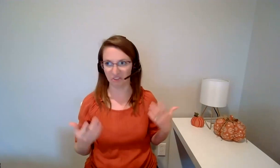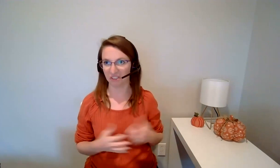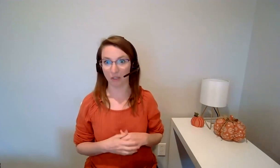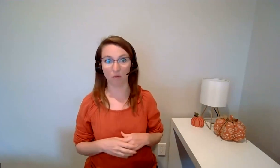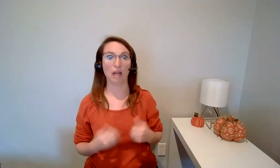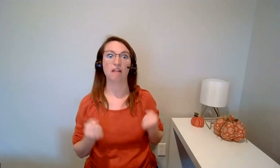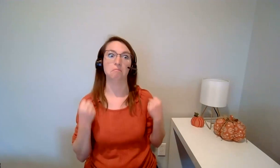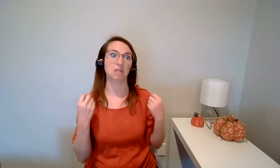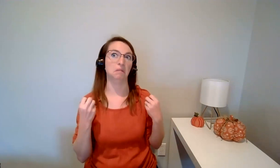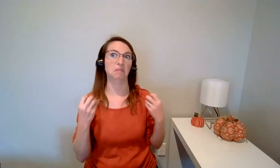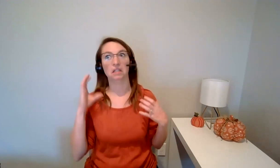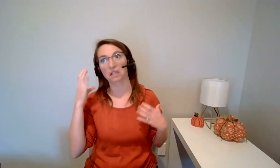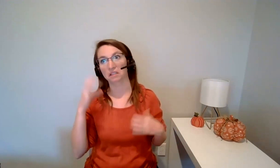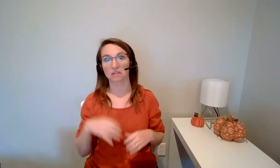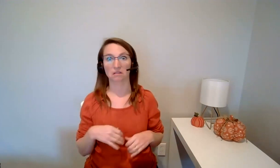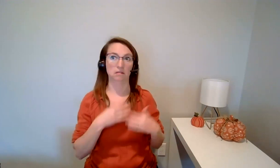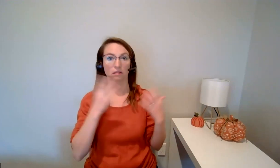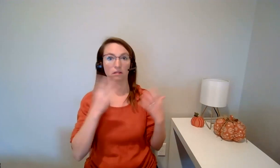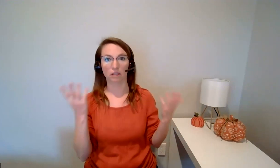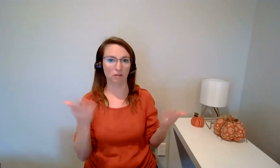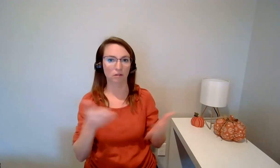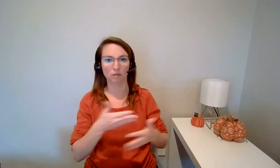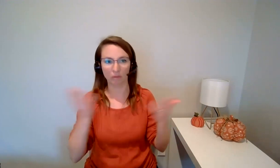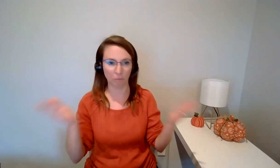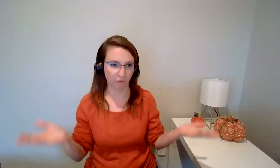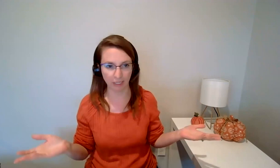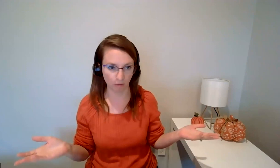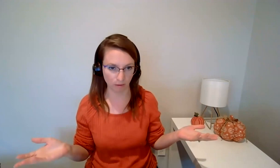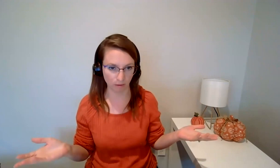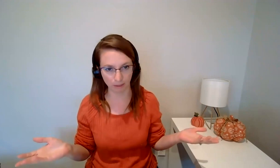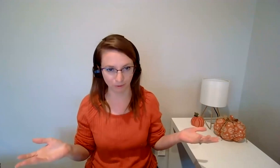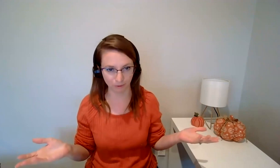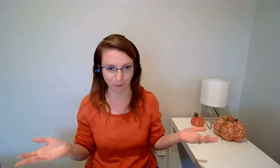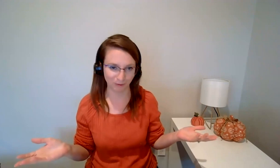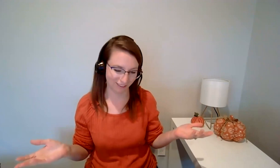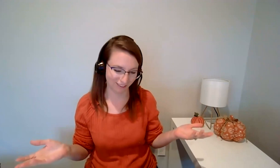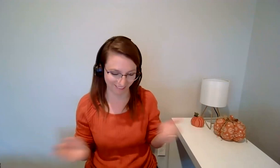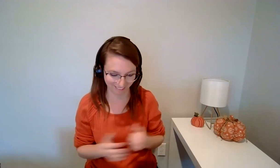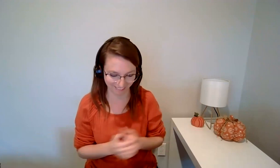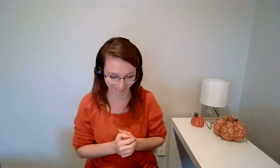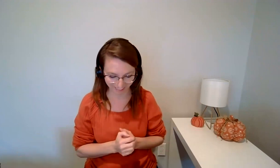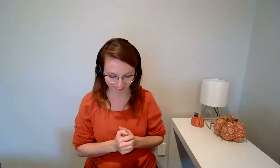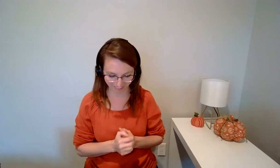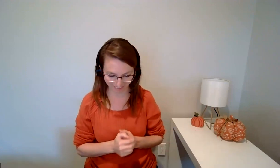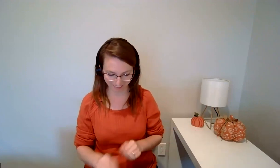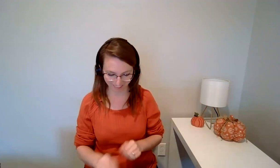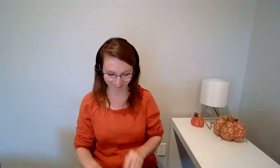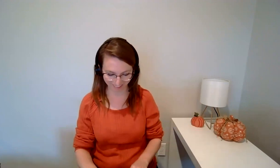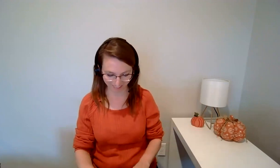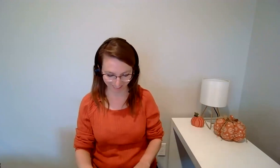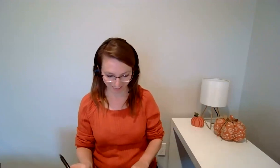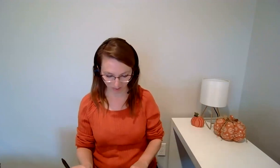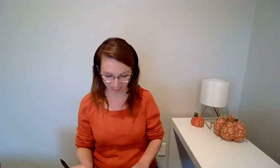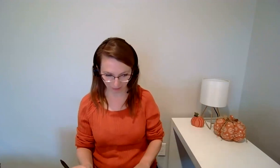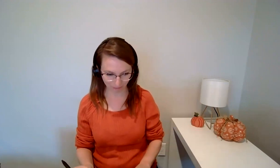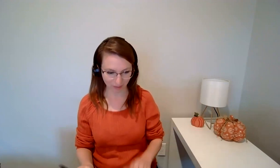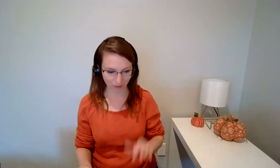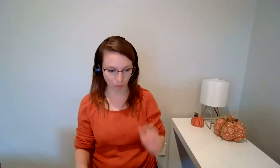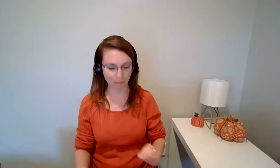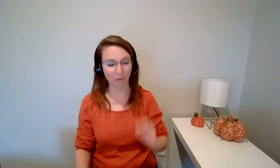You just say, oh, I have many, many cousins, and you don't even provide all the names, All right. Okay. So remember,